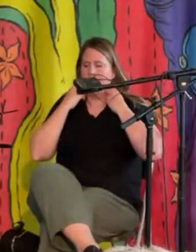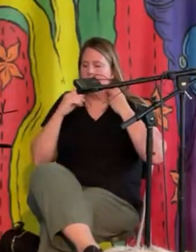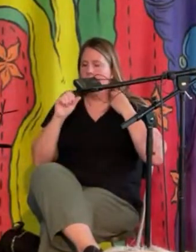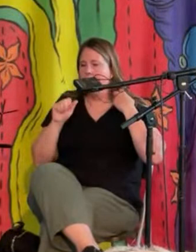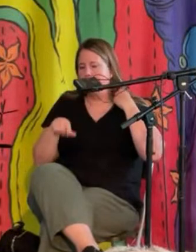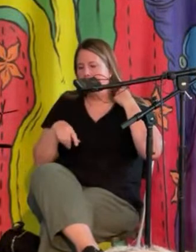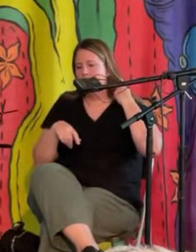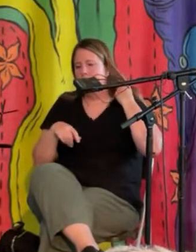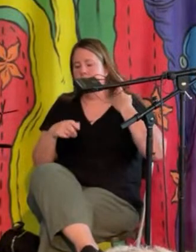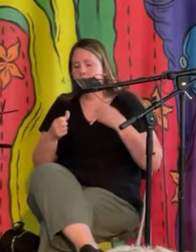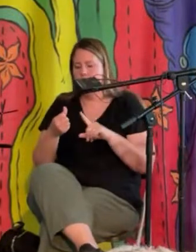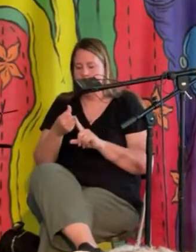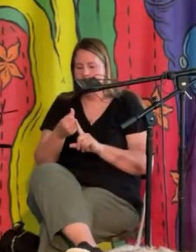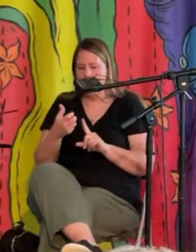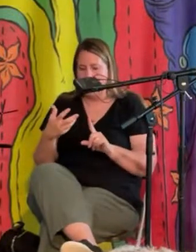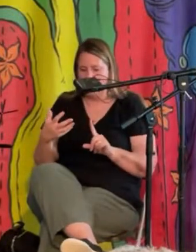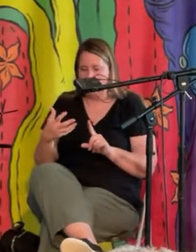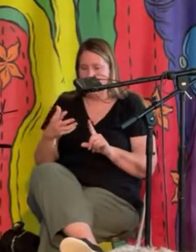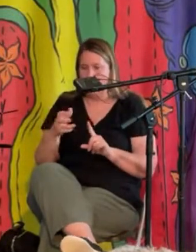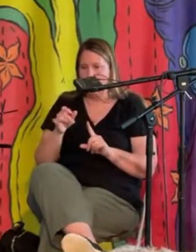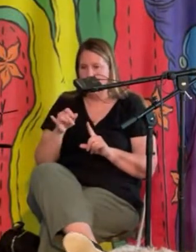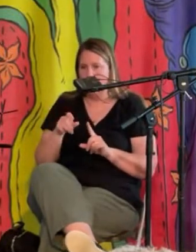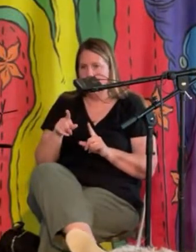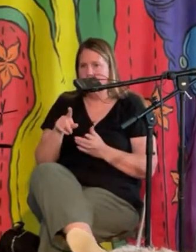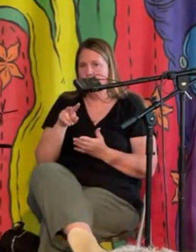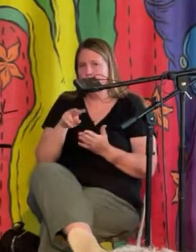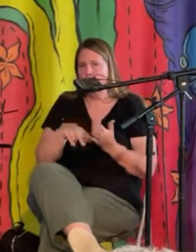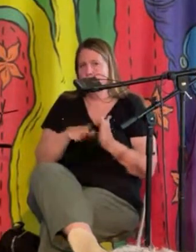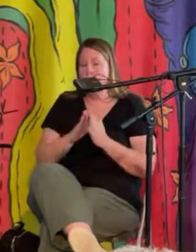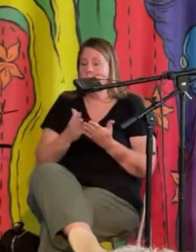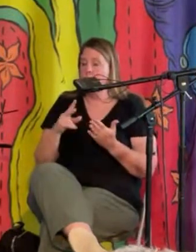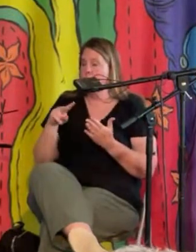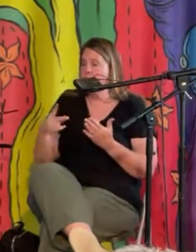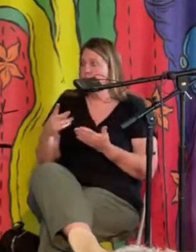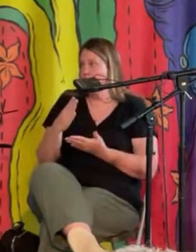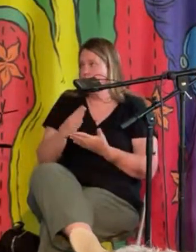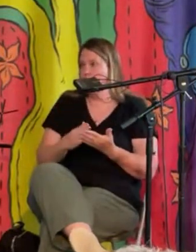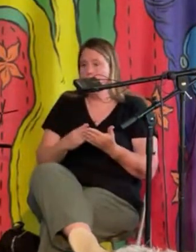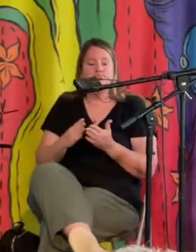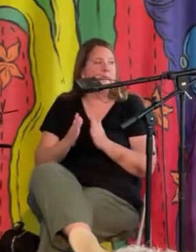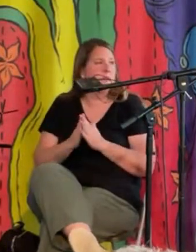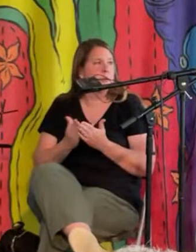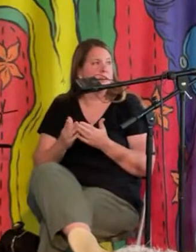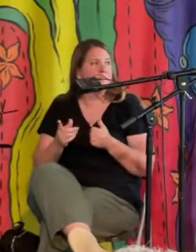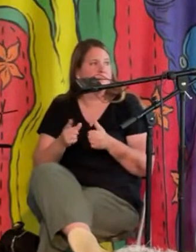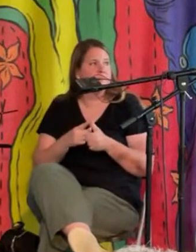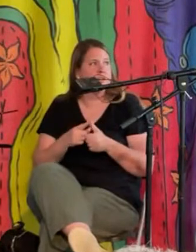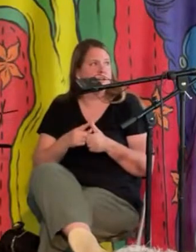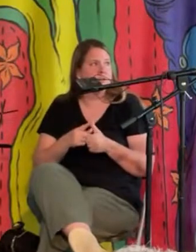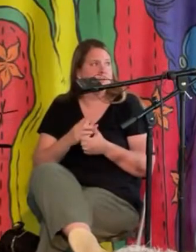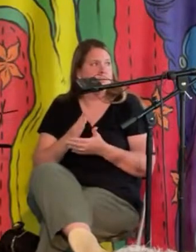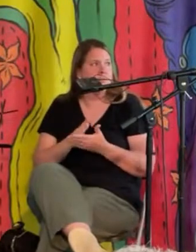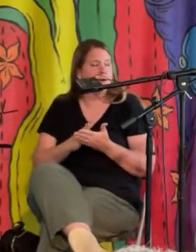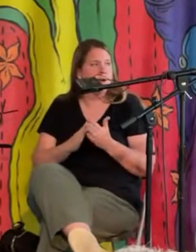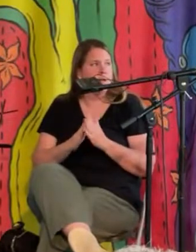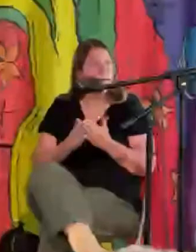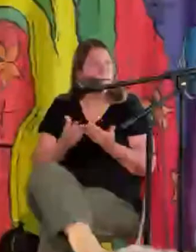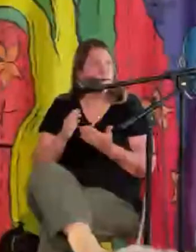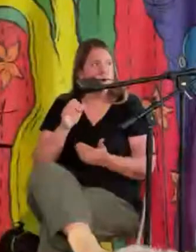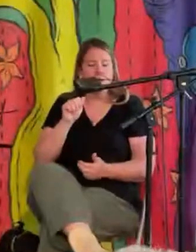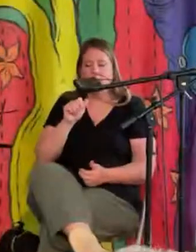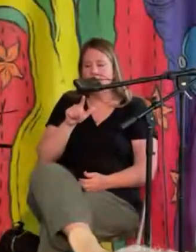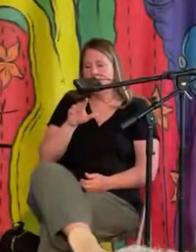that if you read the book, in the second part of the book, in the first part of the book, Alfonso and Sonia die.